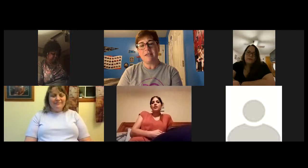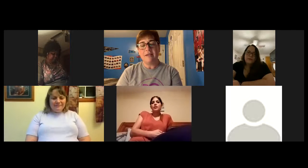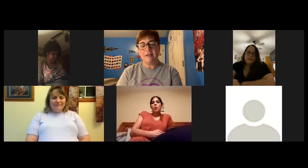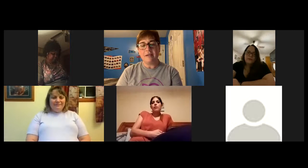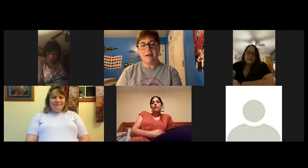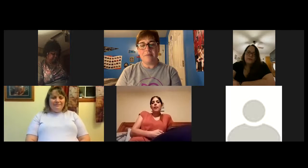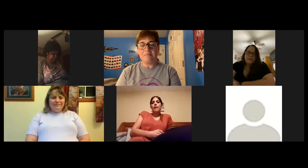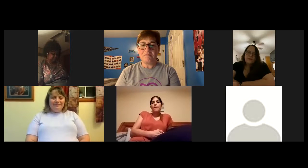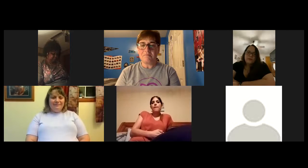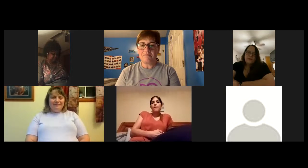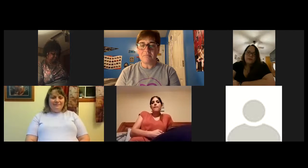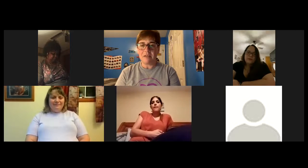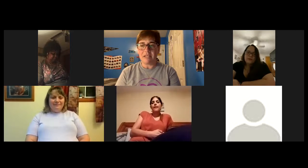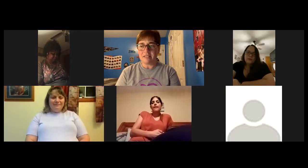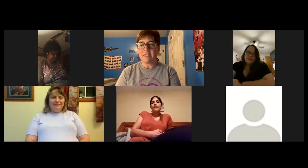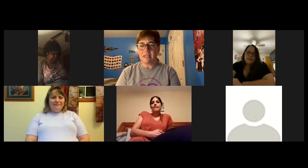see,